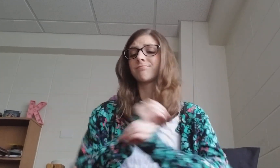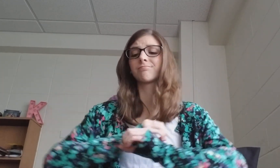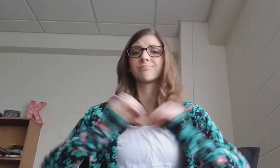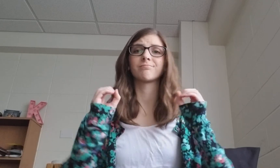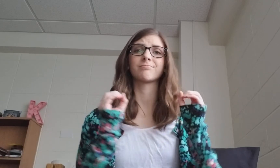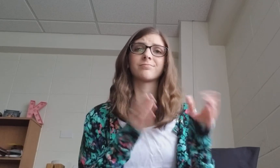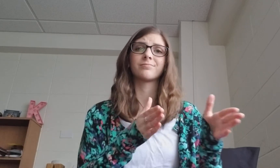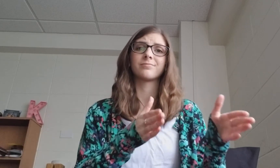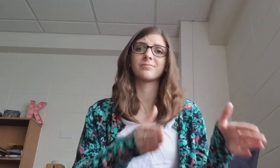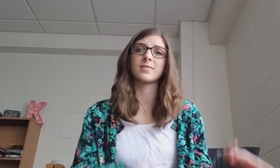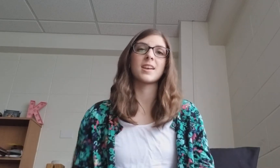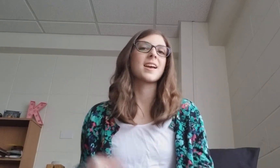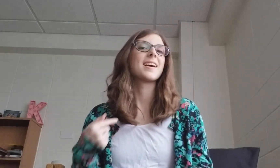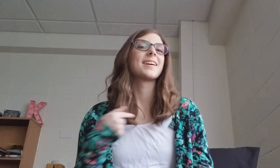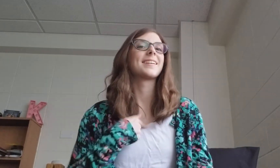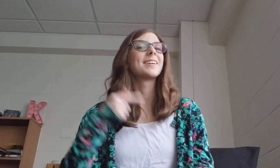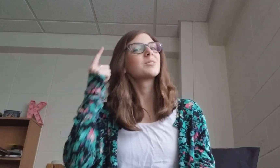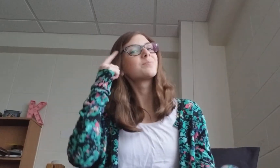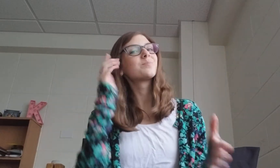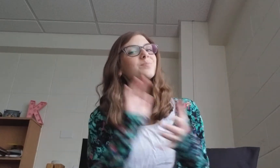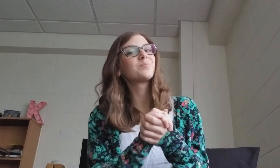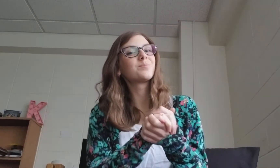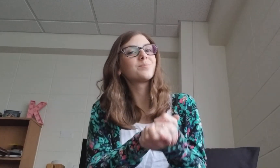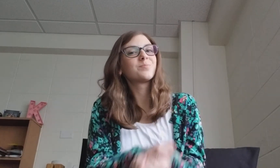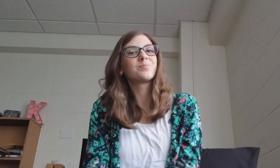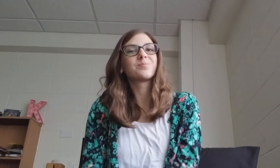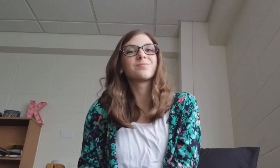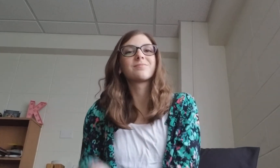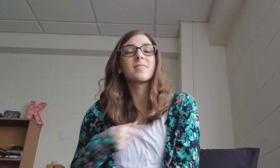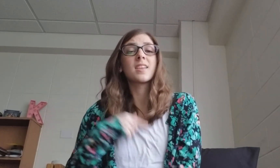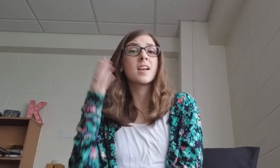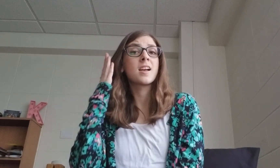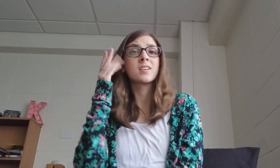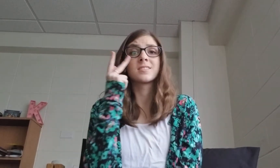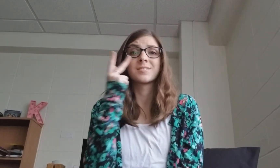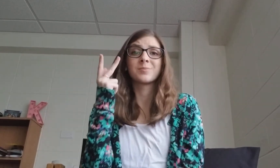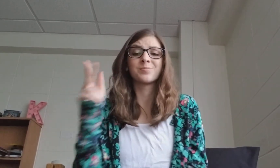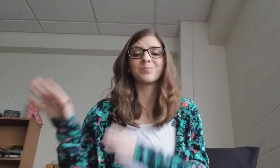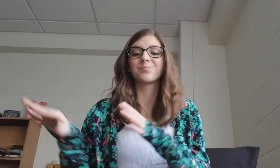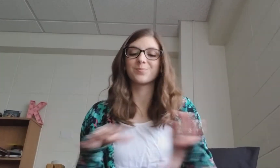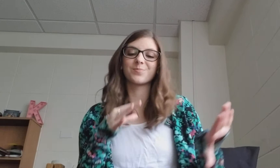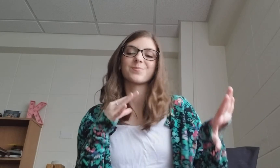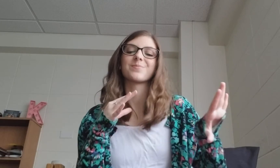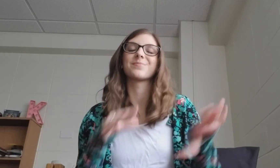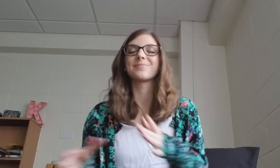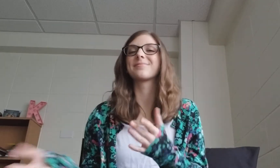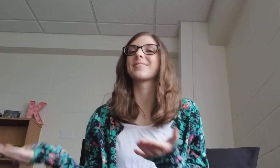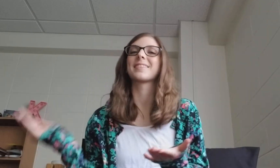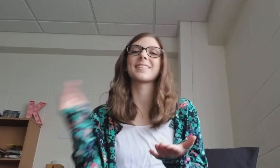no way And I believe And I I'll see you do it again